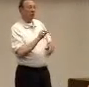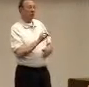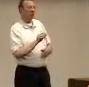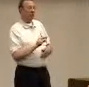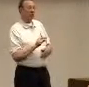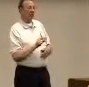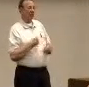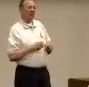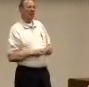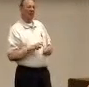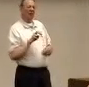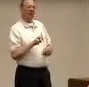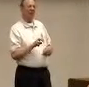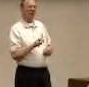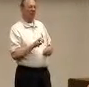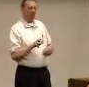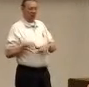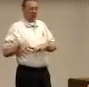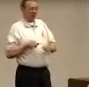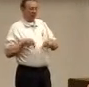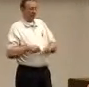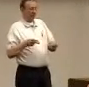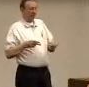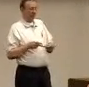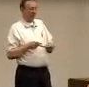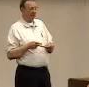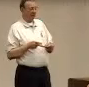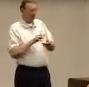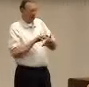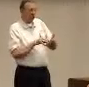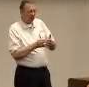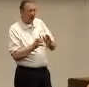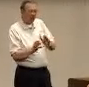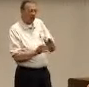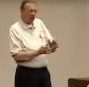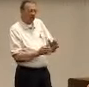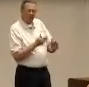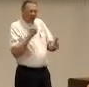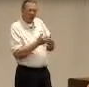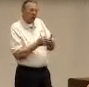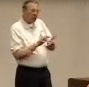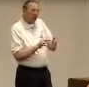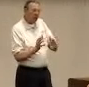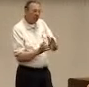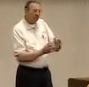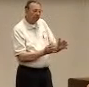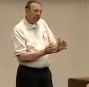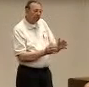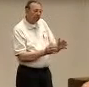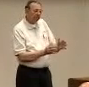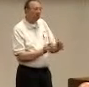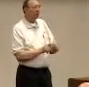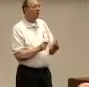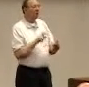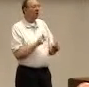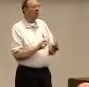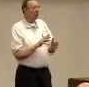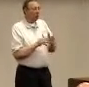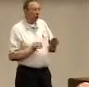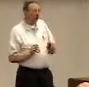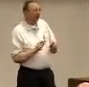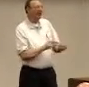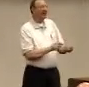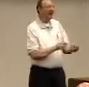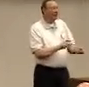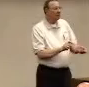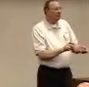we kind of jumped ahead a little bit. We left this place, we put our strategy together, and it was a good strategy. But we